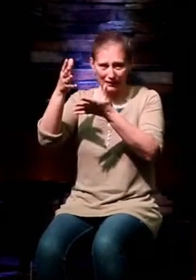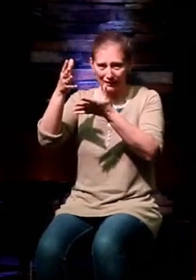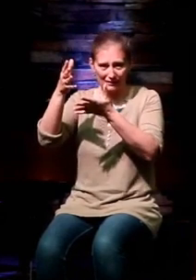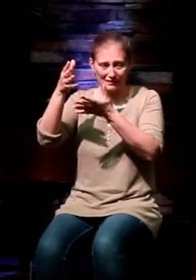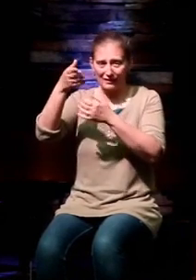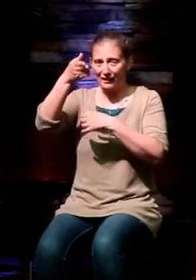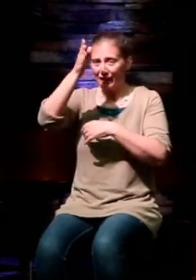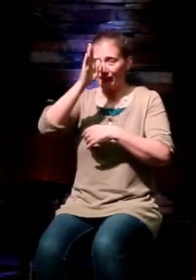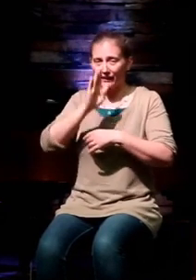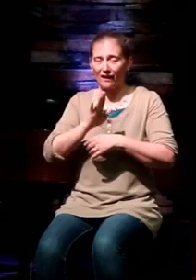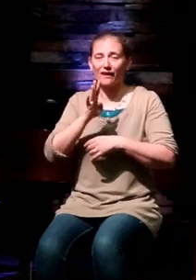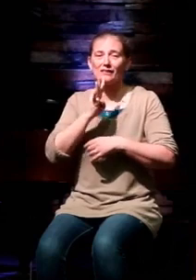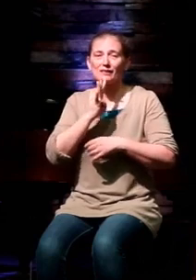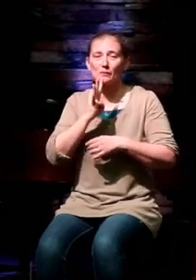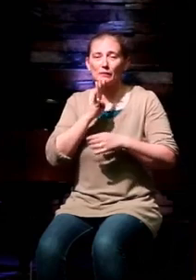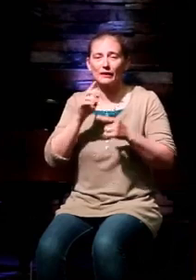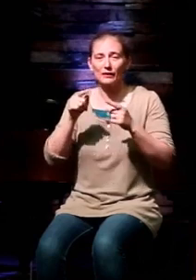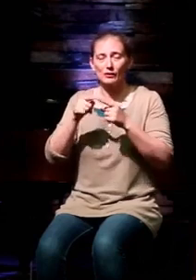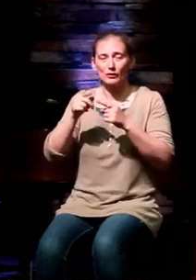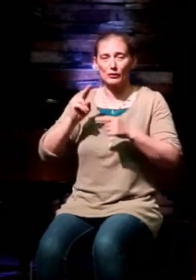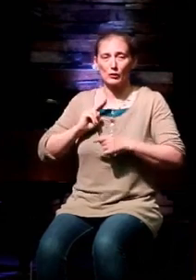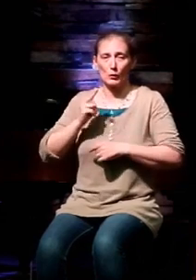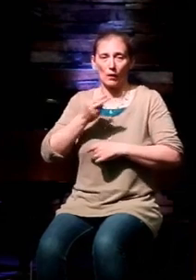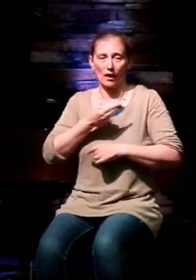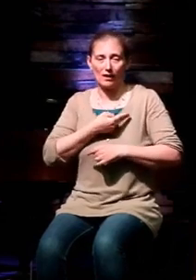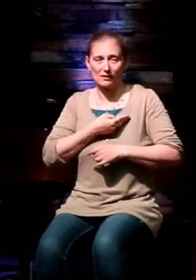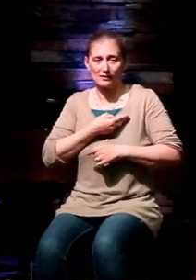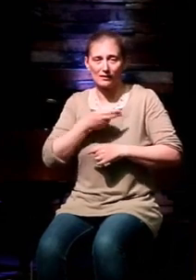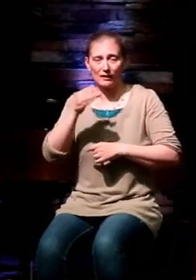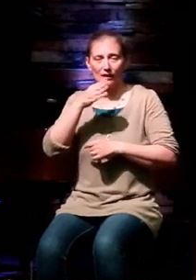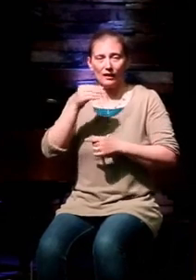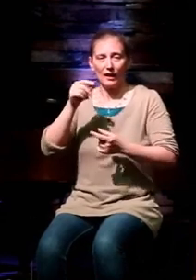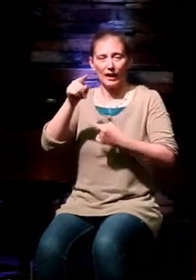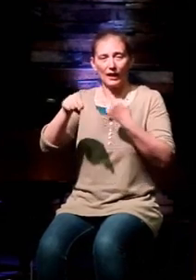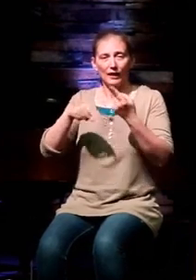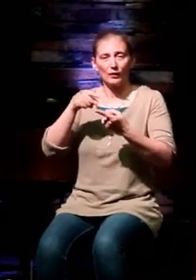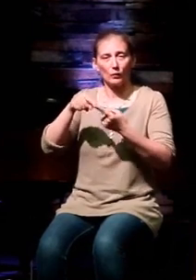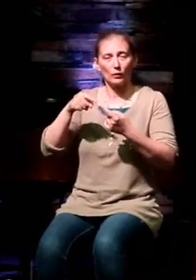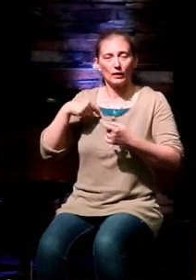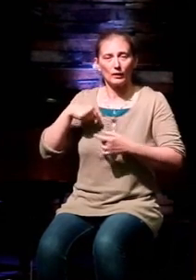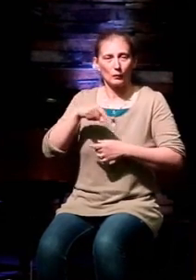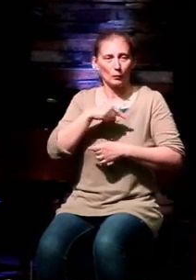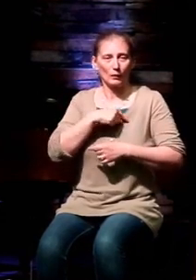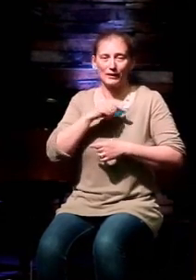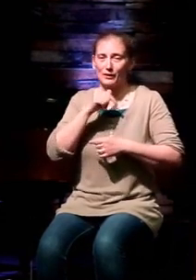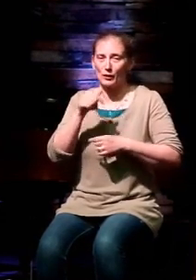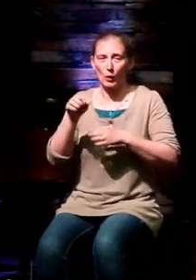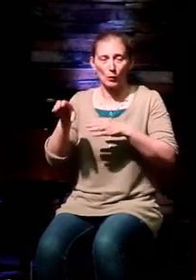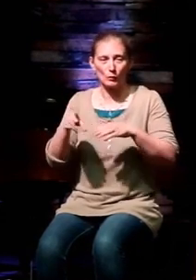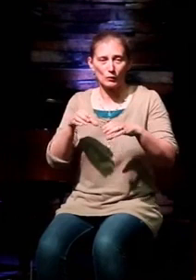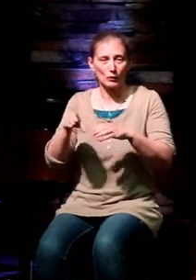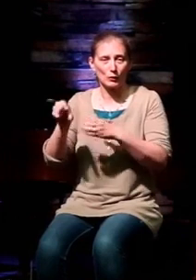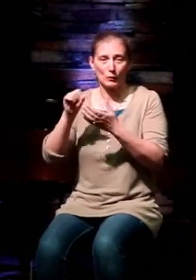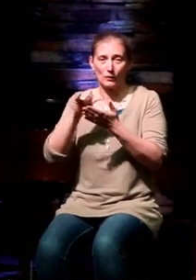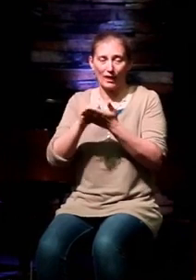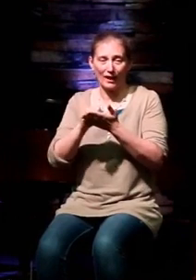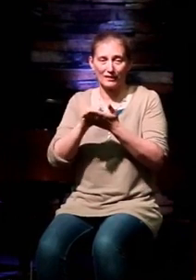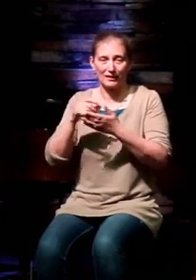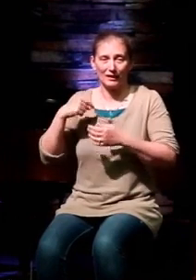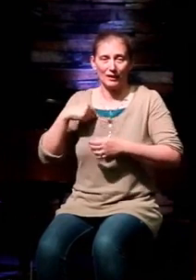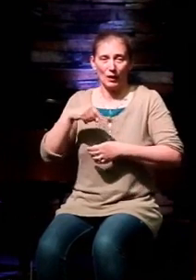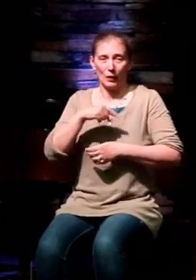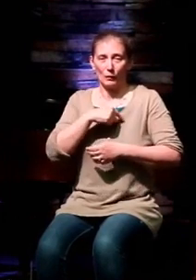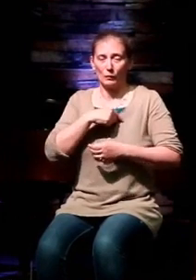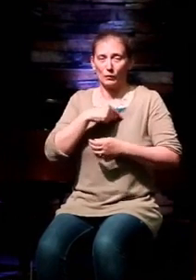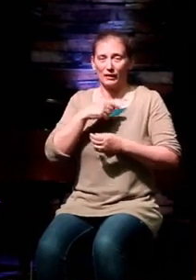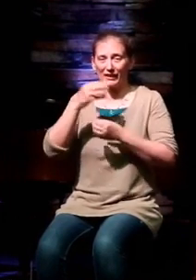to our conscience. He speaks to our minds and our hearts. And when we don't do what He's asking us to do, it's called disobedience. Go a